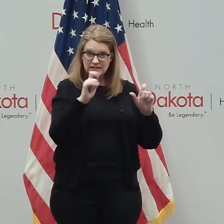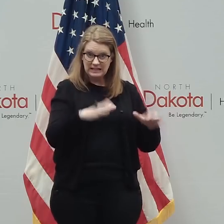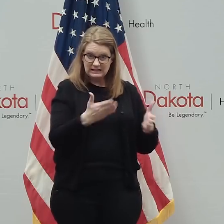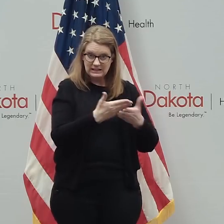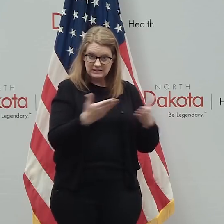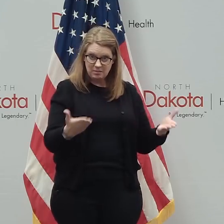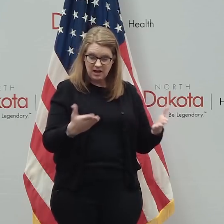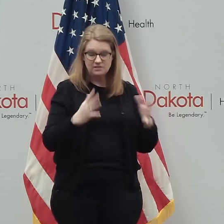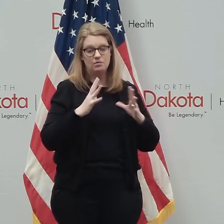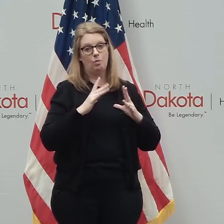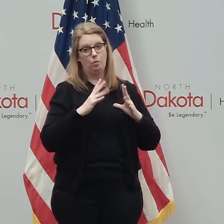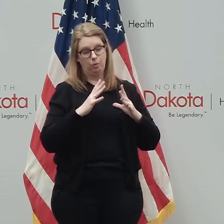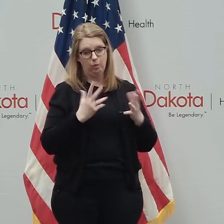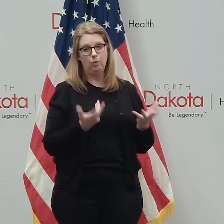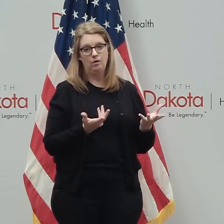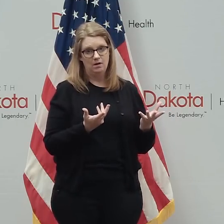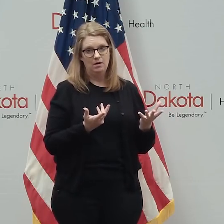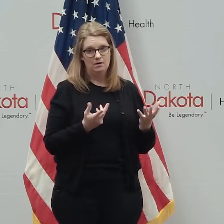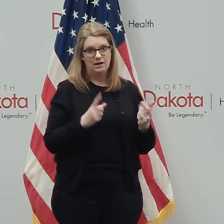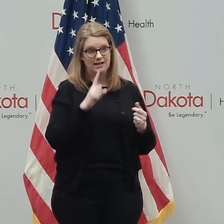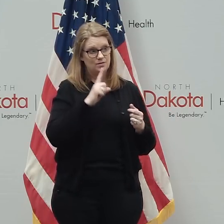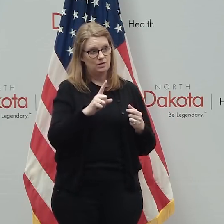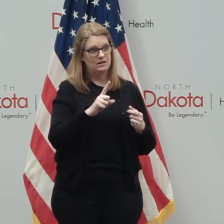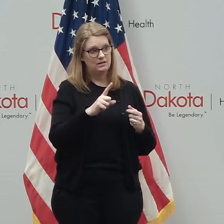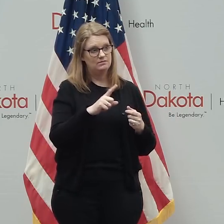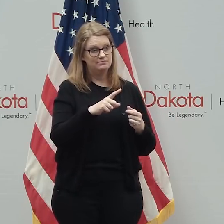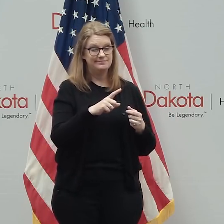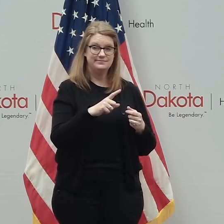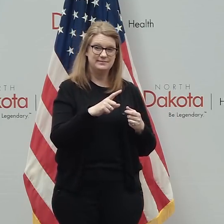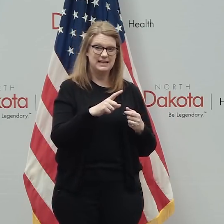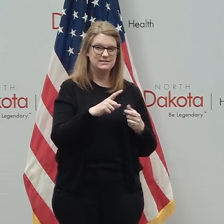supply to do that. And I think that's a glimpse of